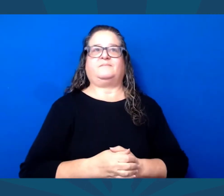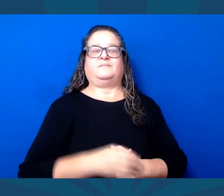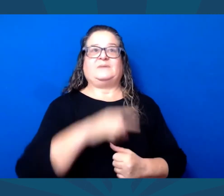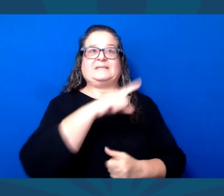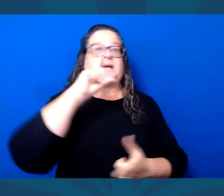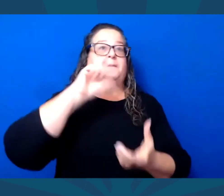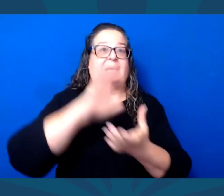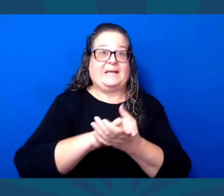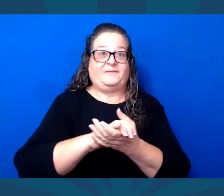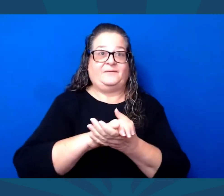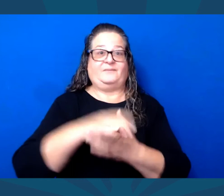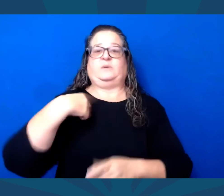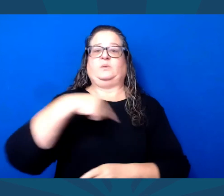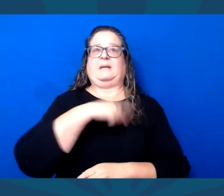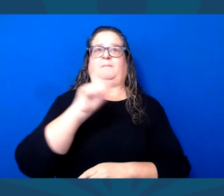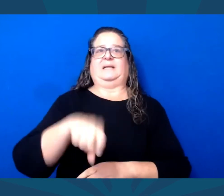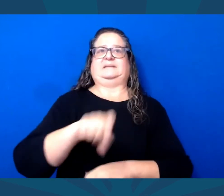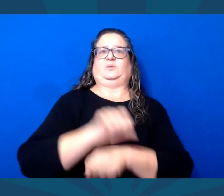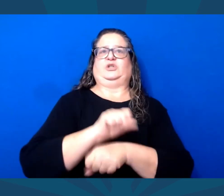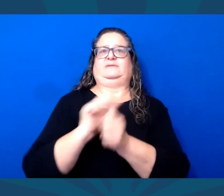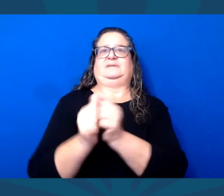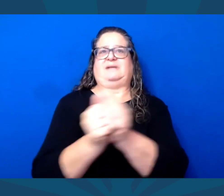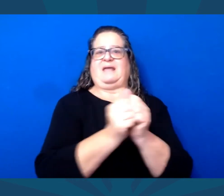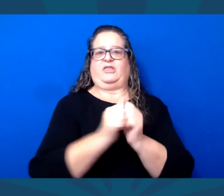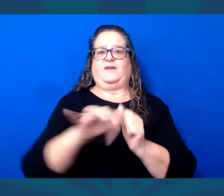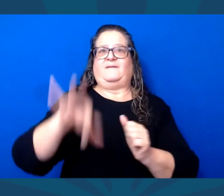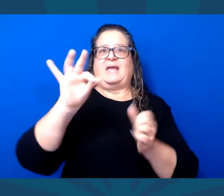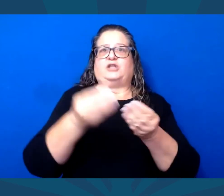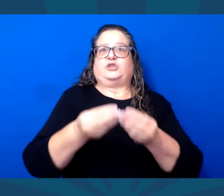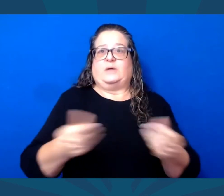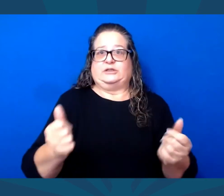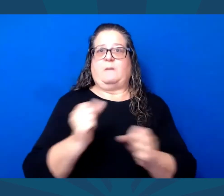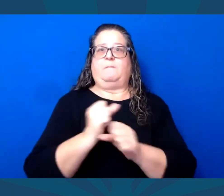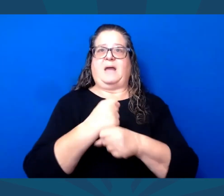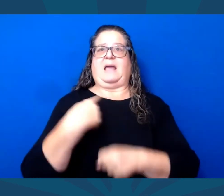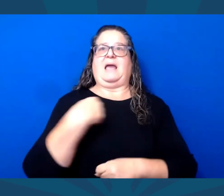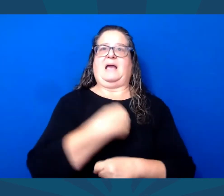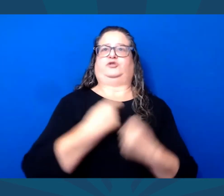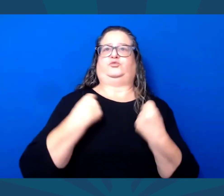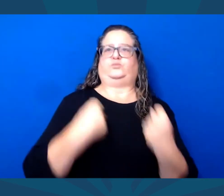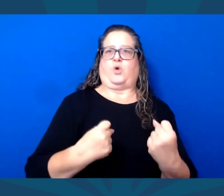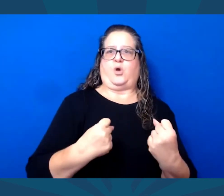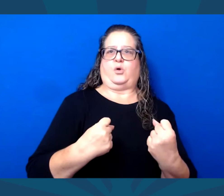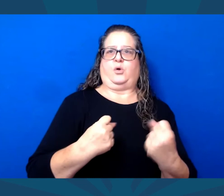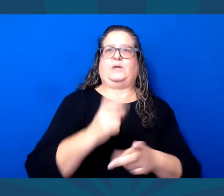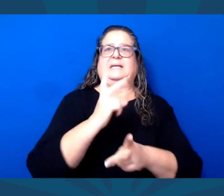Wesley believes we must work together to find solutions that make us